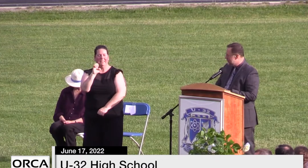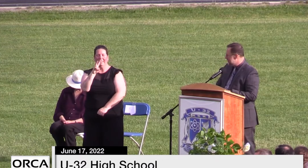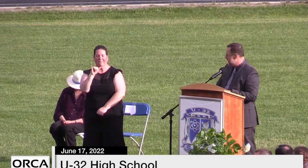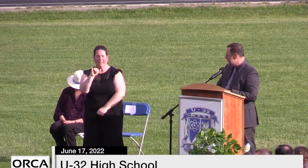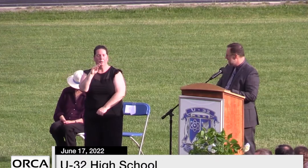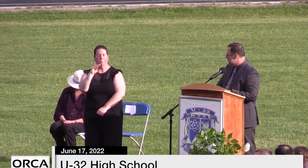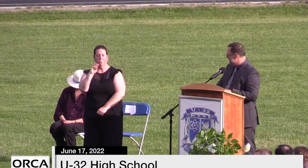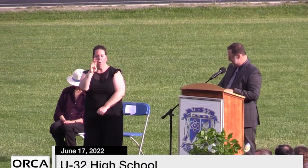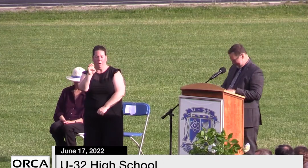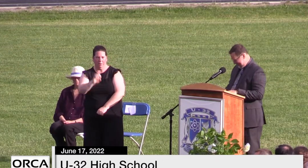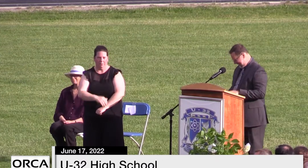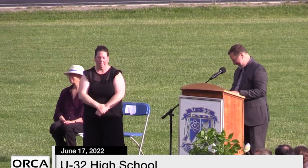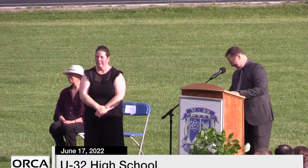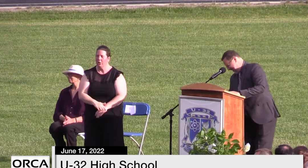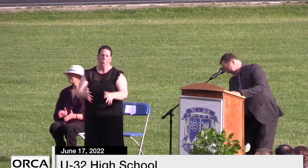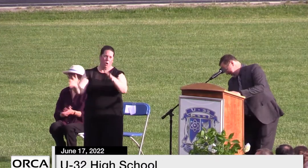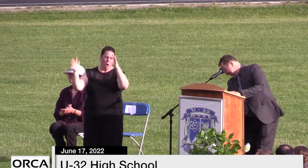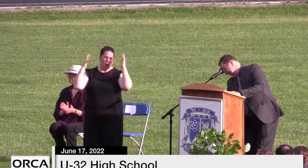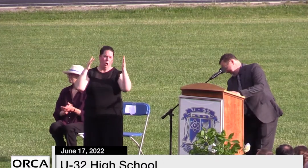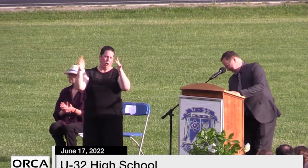Moore. Please come on up.